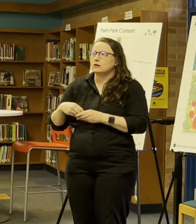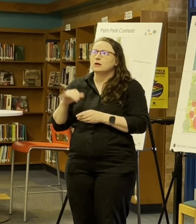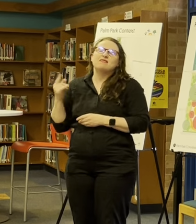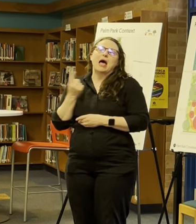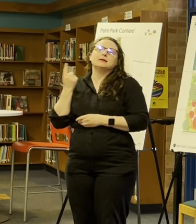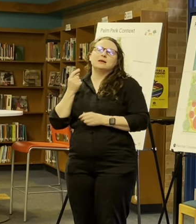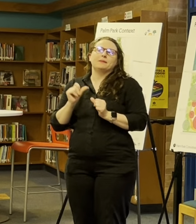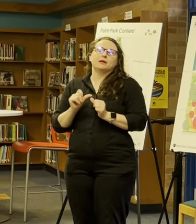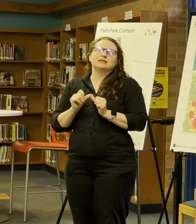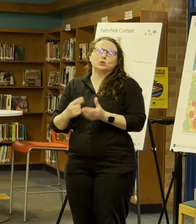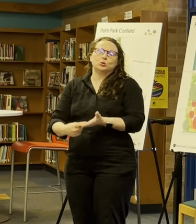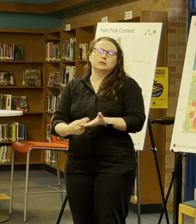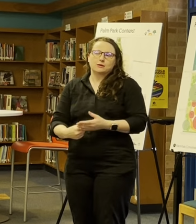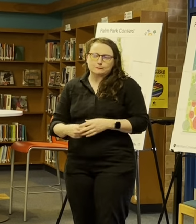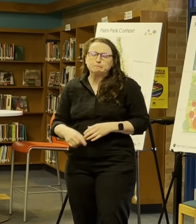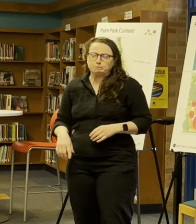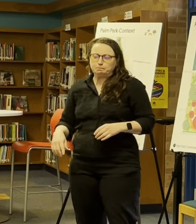to continue to discuss.